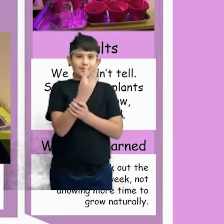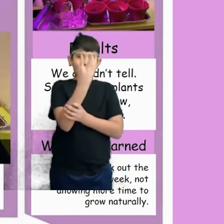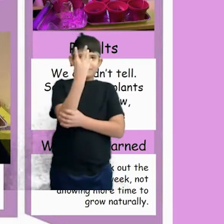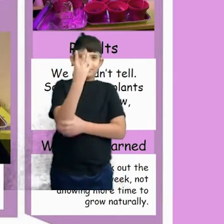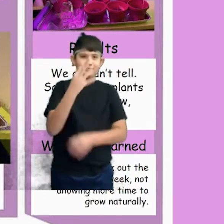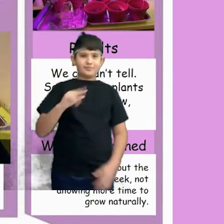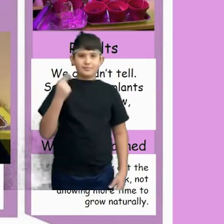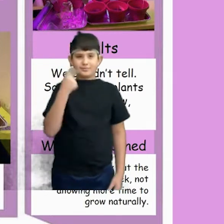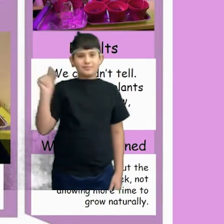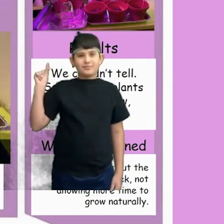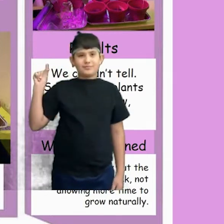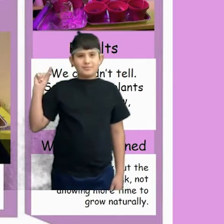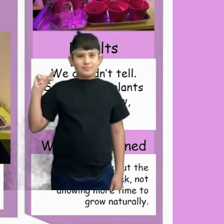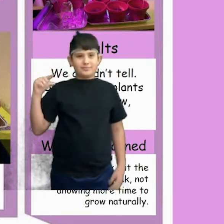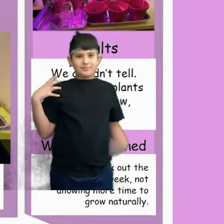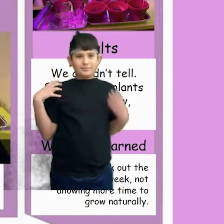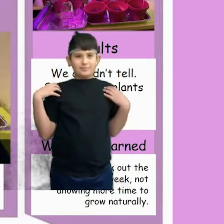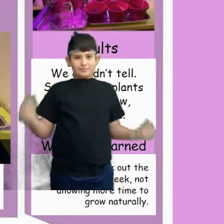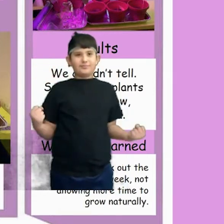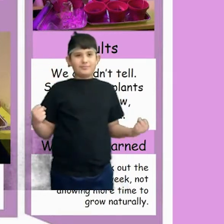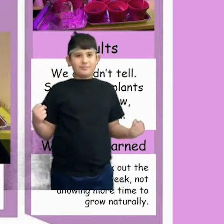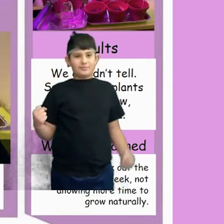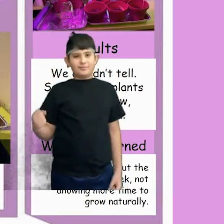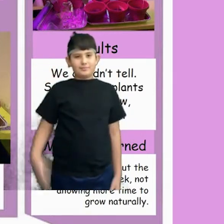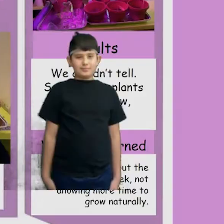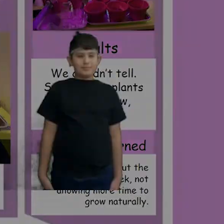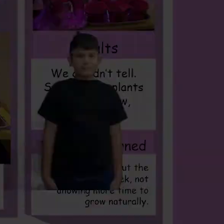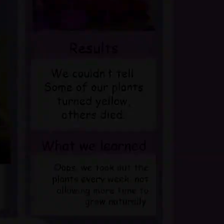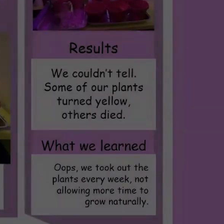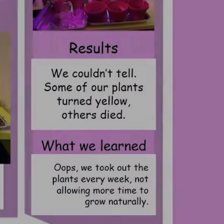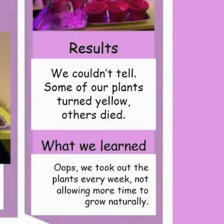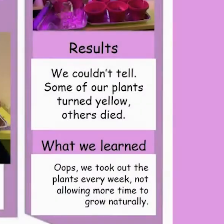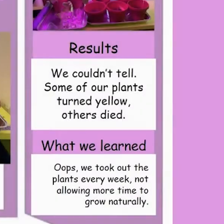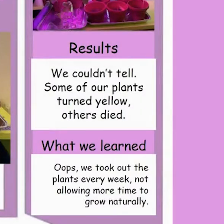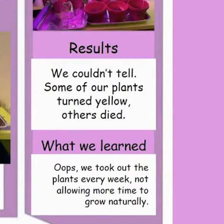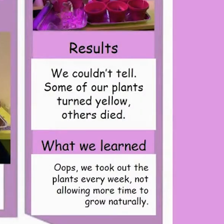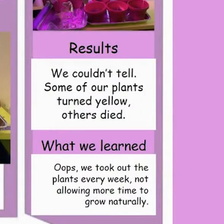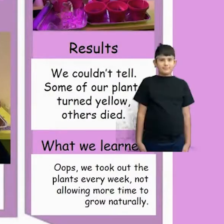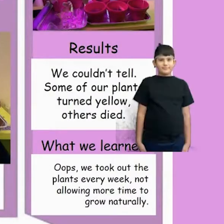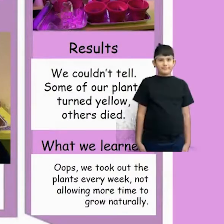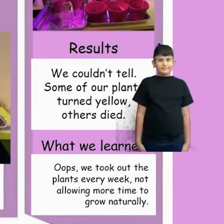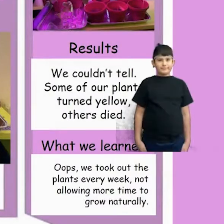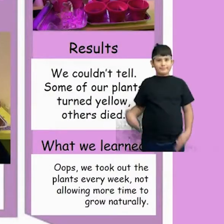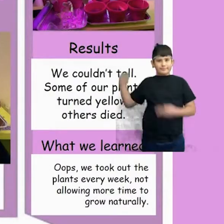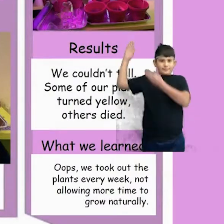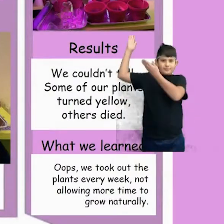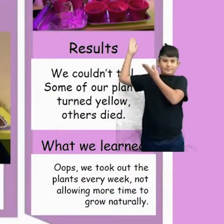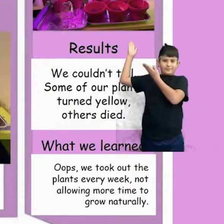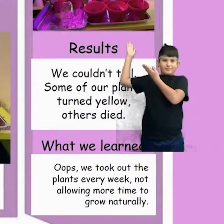notice that our plants were bright green and very healthy.